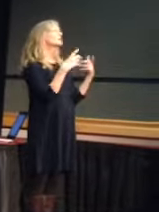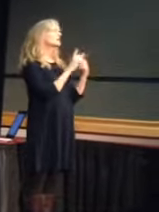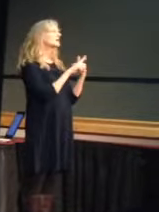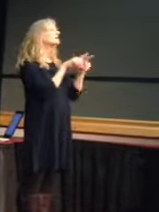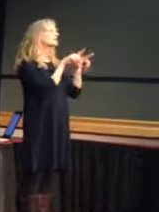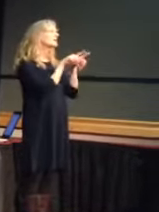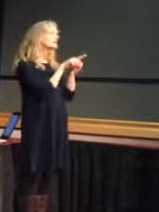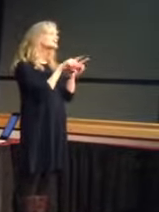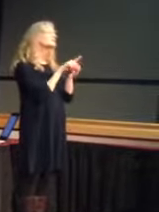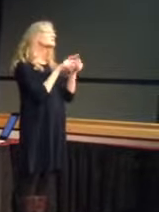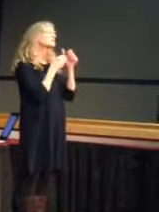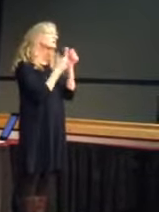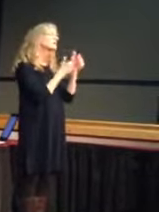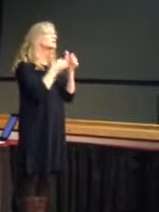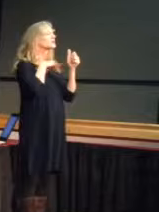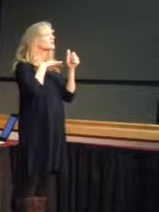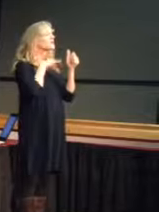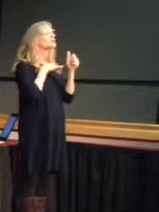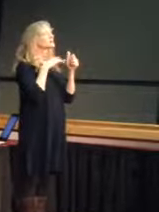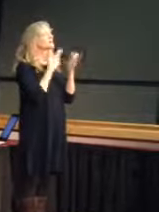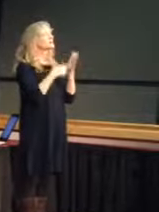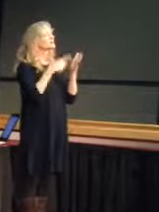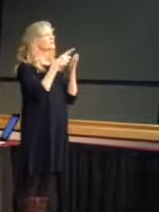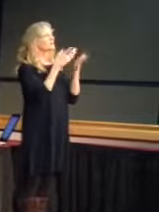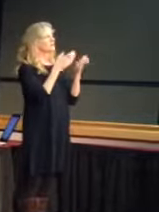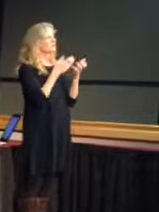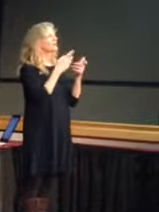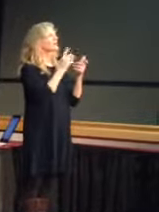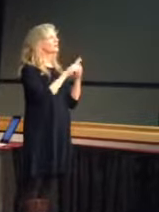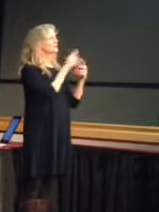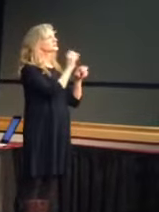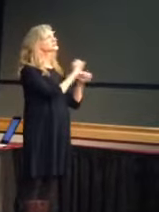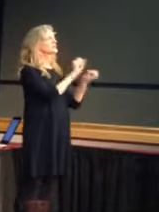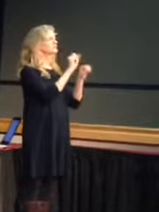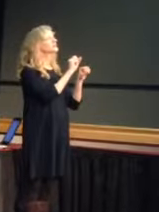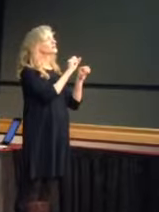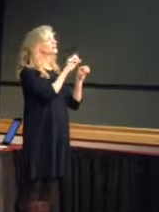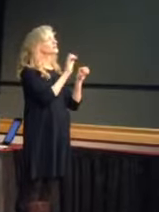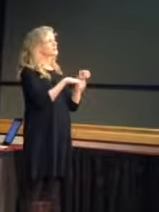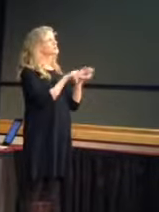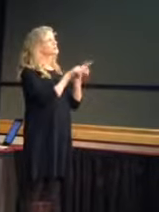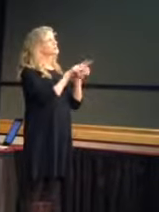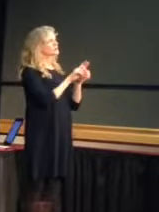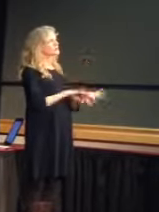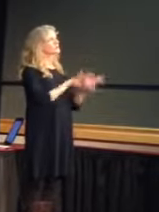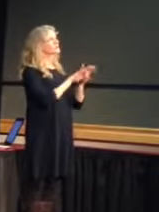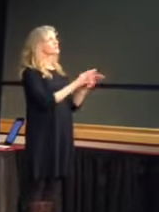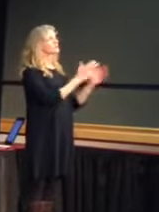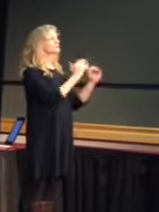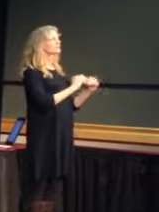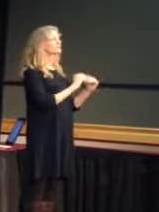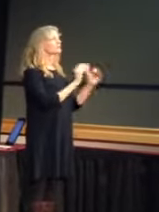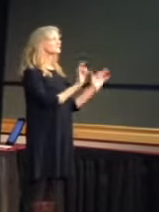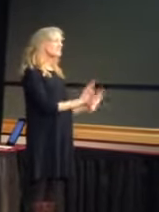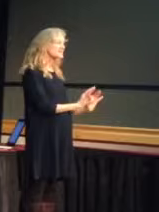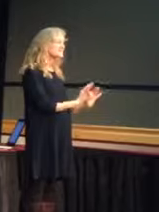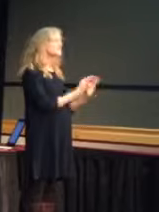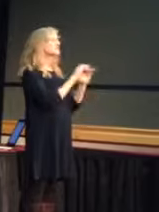course, and with health safety concerns in those areas where applicable. Minimum class sizes will be enforced where